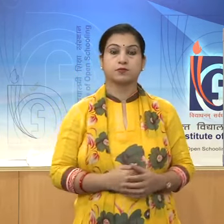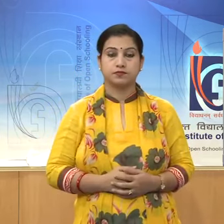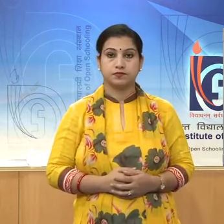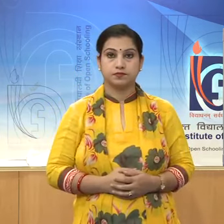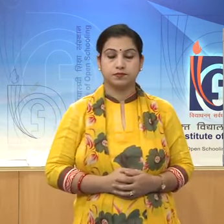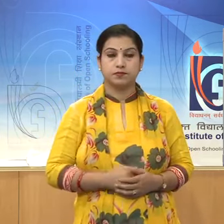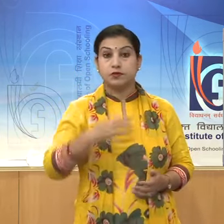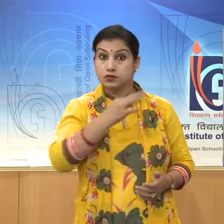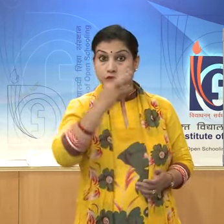with